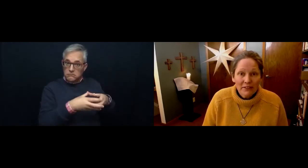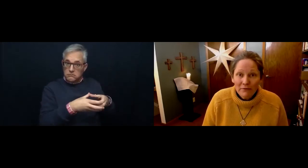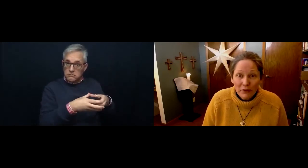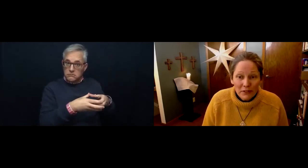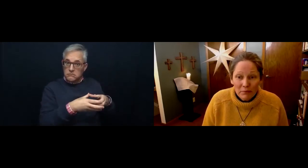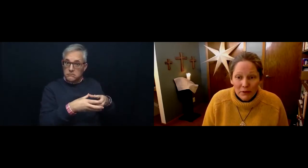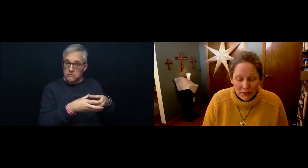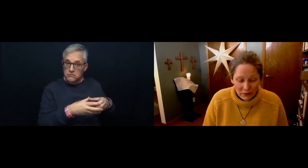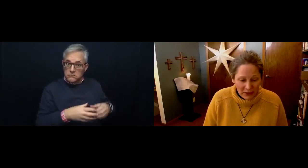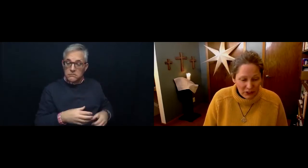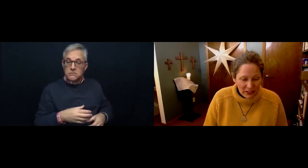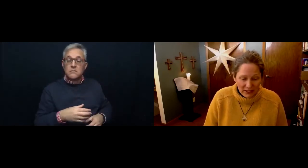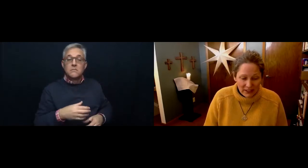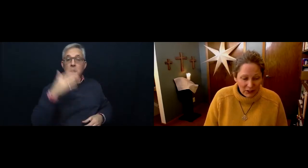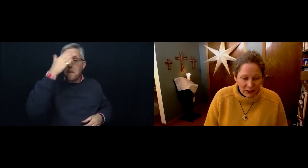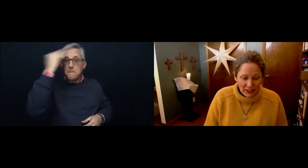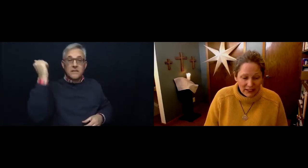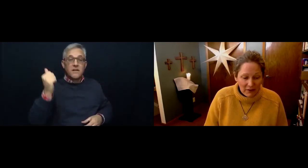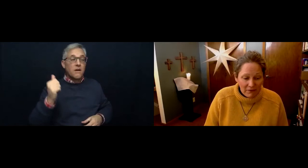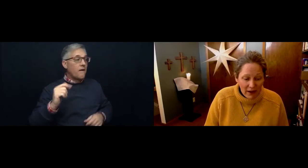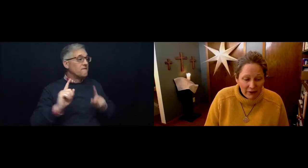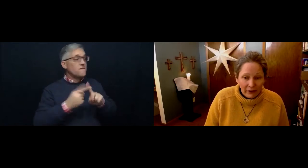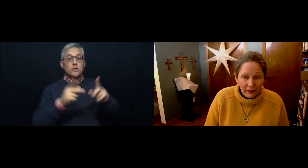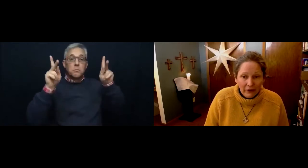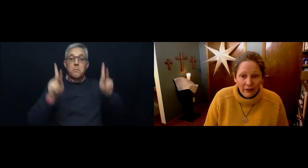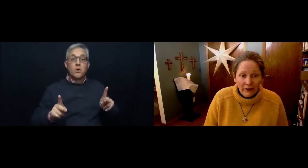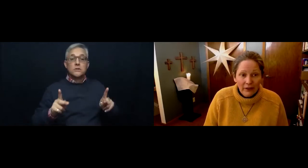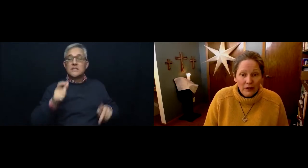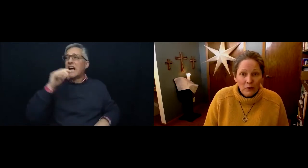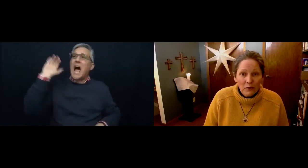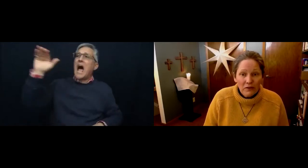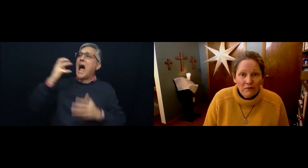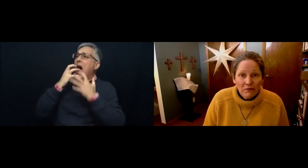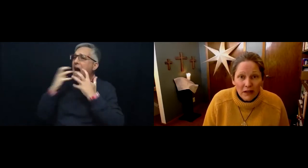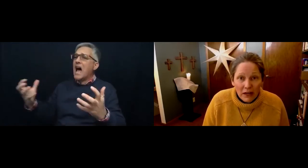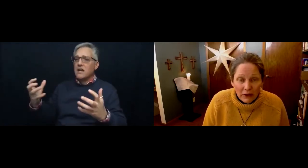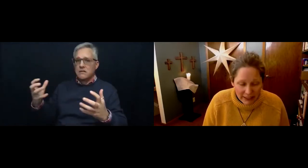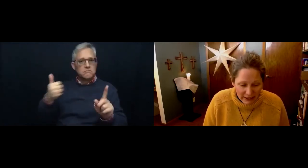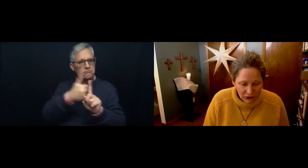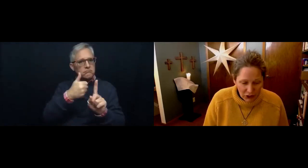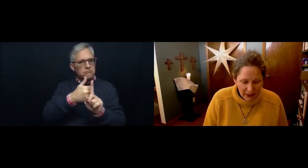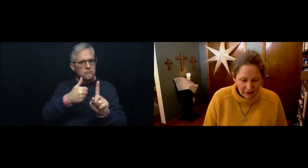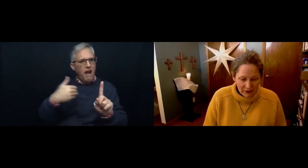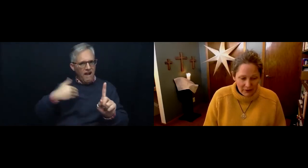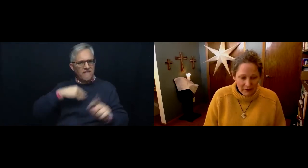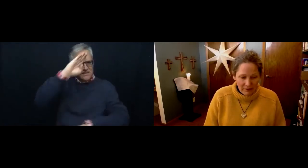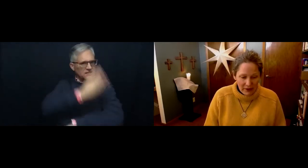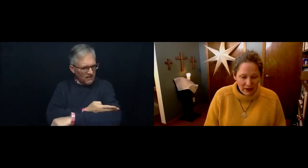Because the first person who gets Jesus' attention is a father with a very sick